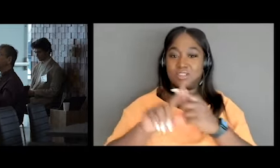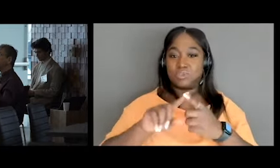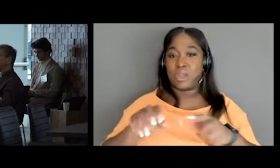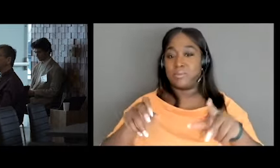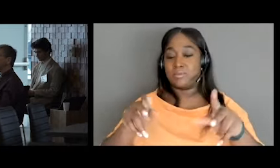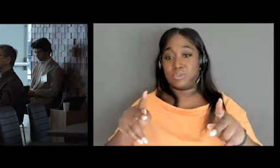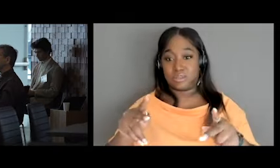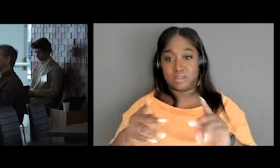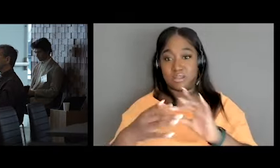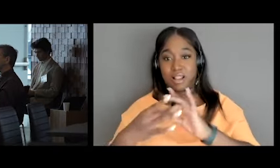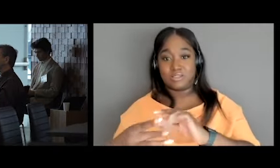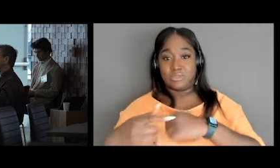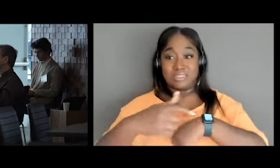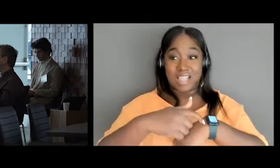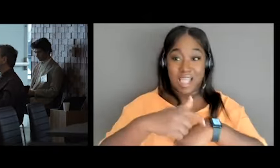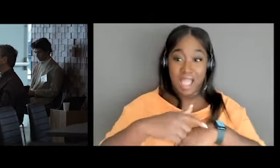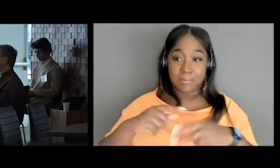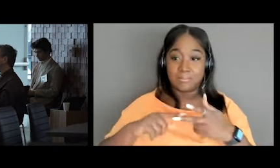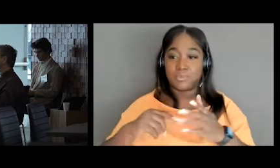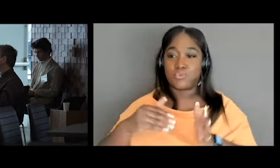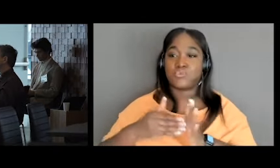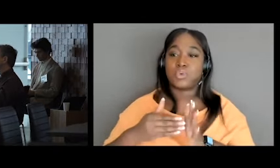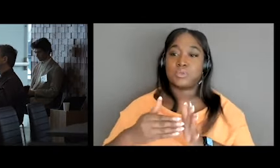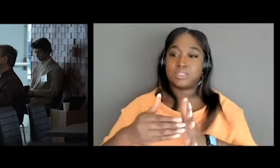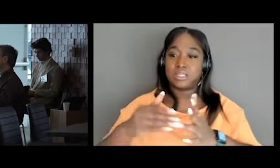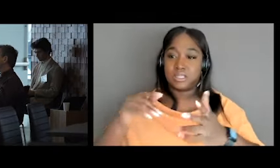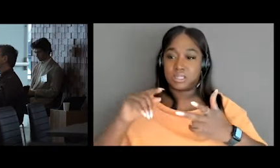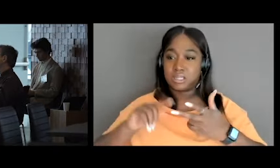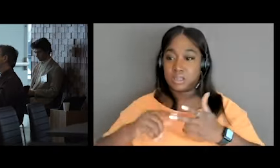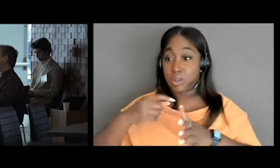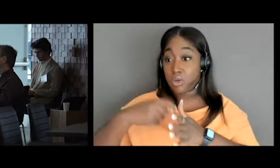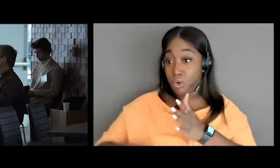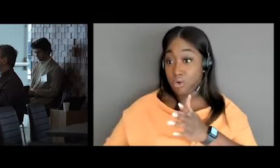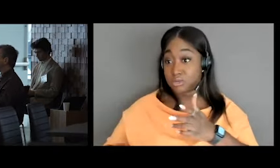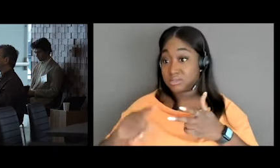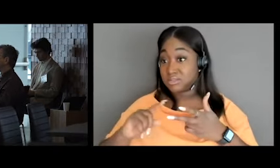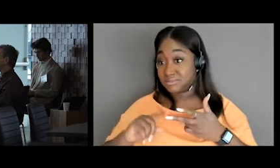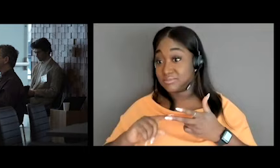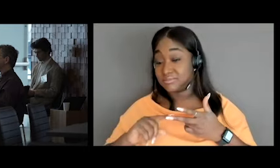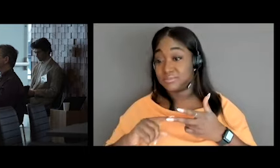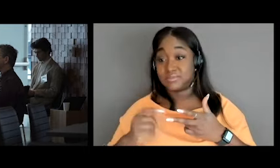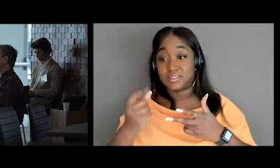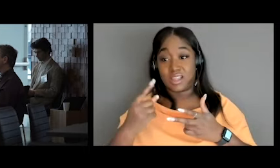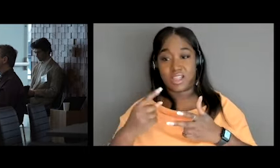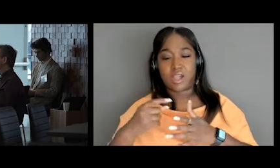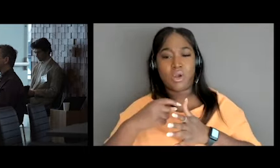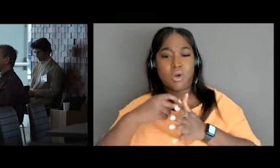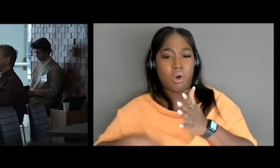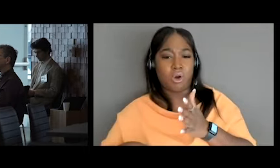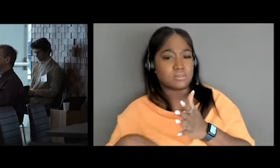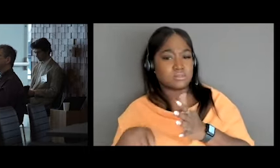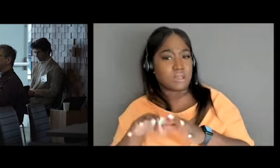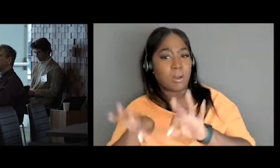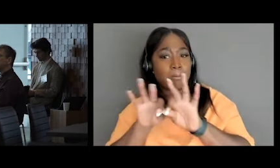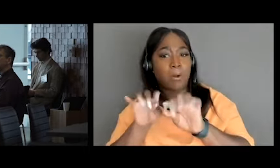frequency, and cost. And what matters to cost? I may have a disability, but I'm, Bill